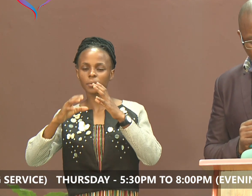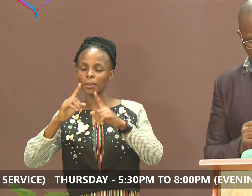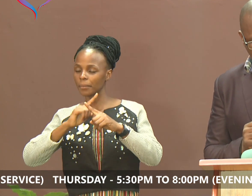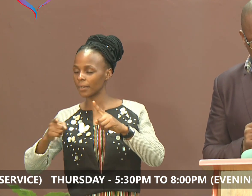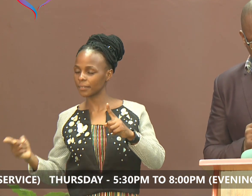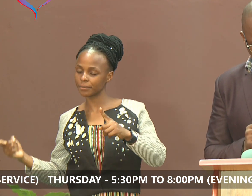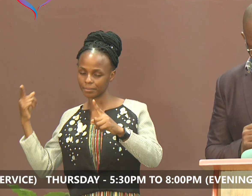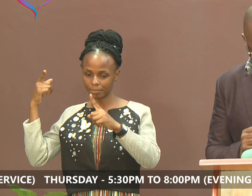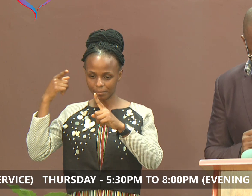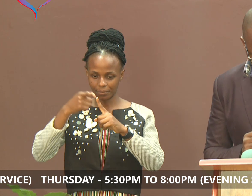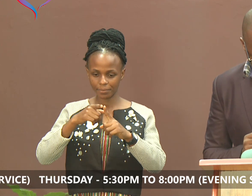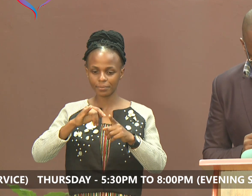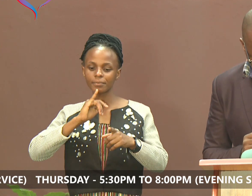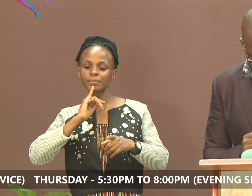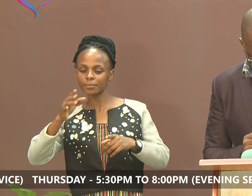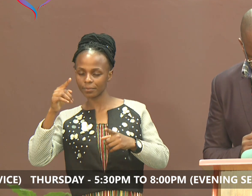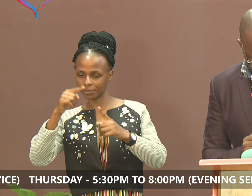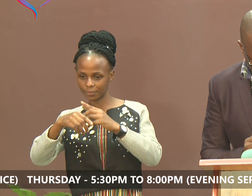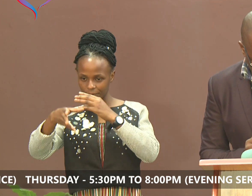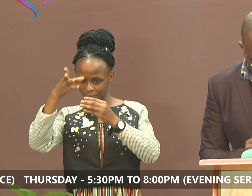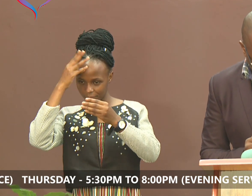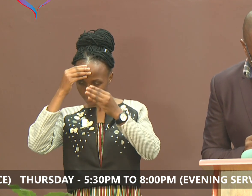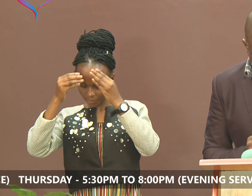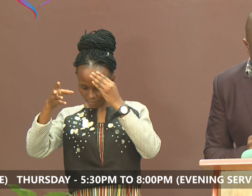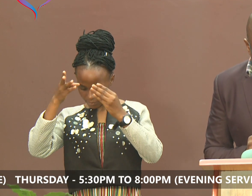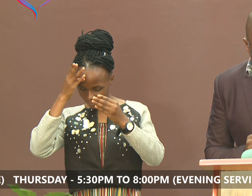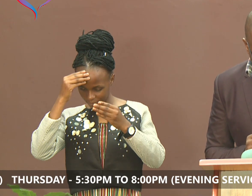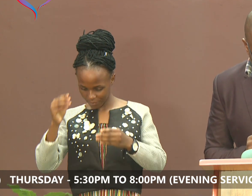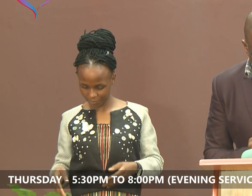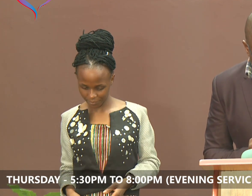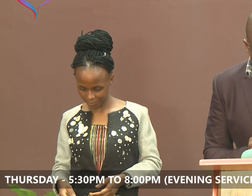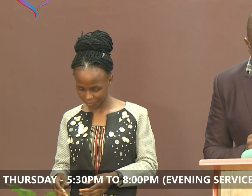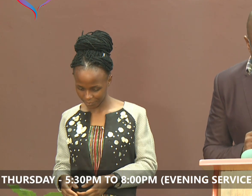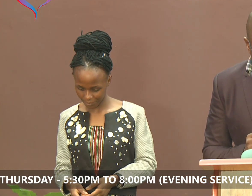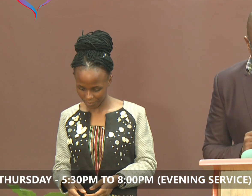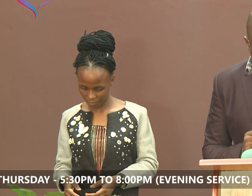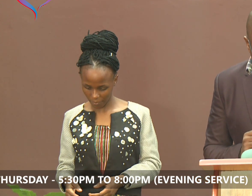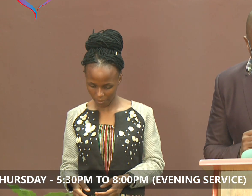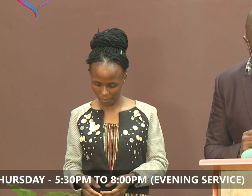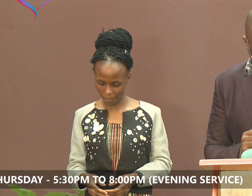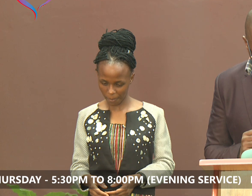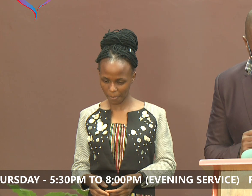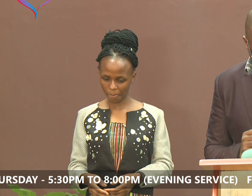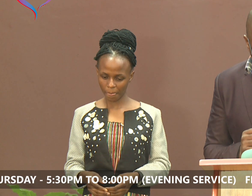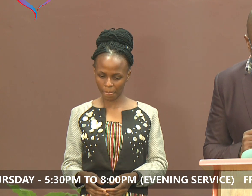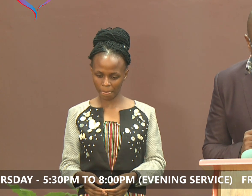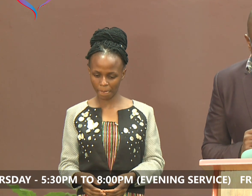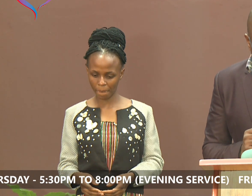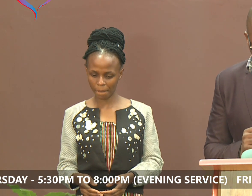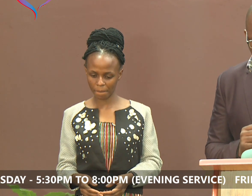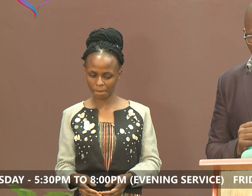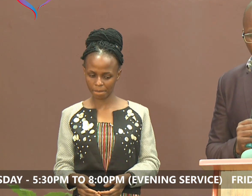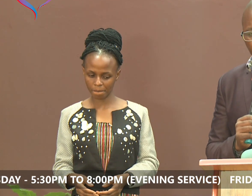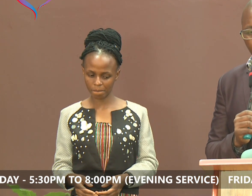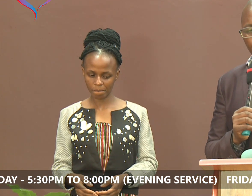Kiringa oli bwanaaba ku WhatsApp oba ku simu n'abeerako ne byayogeraganya naye nga kigenderwa kyakubeerako byayiga.